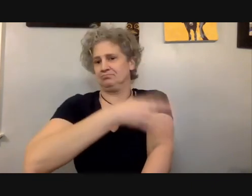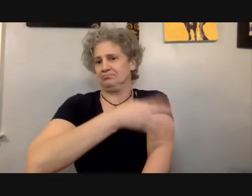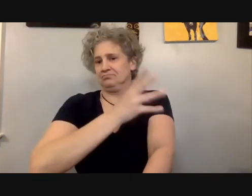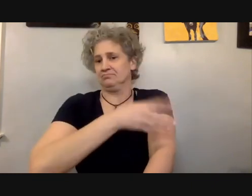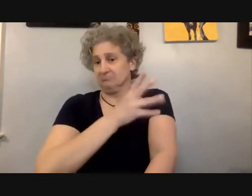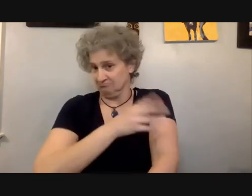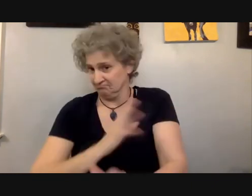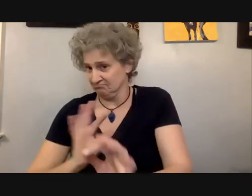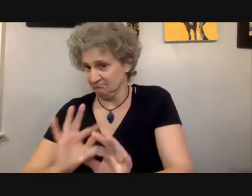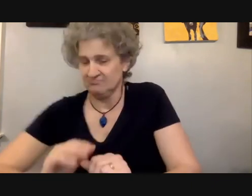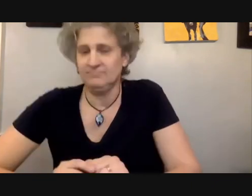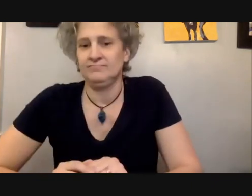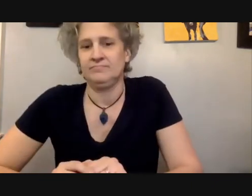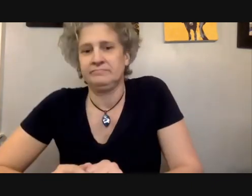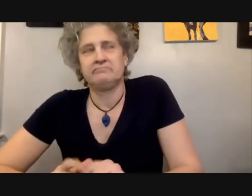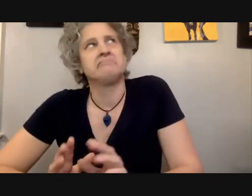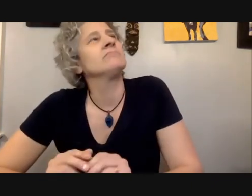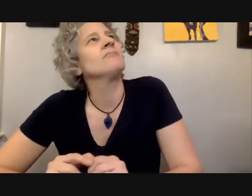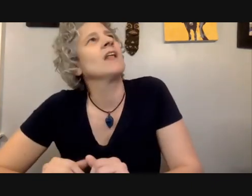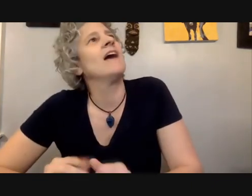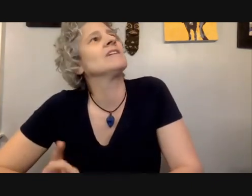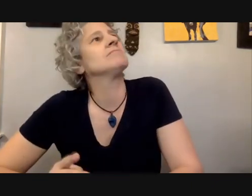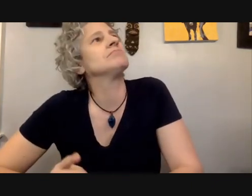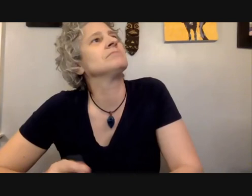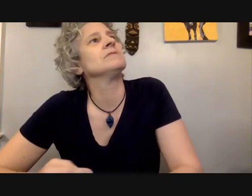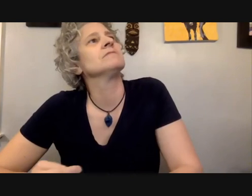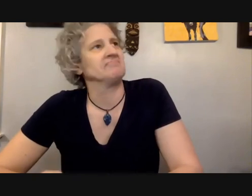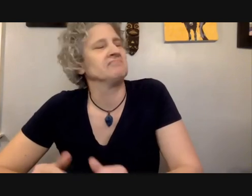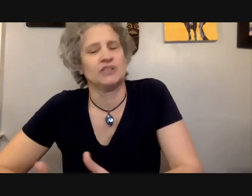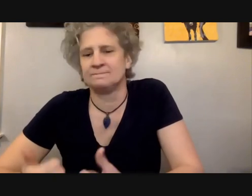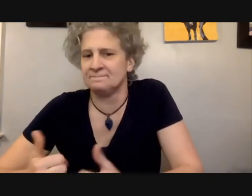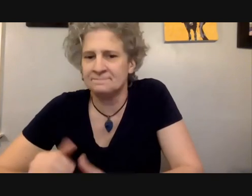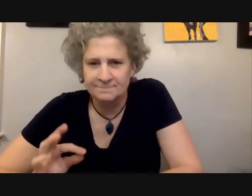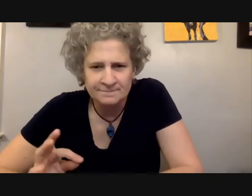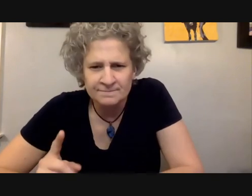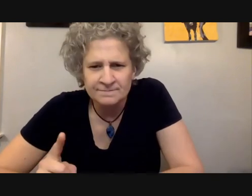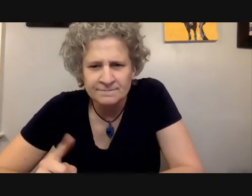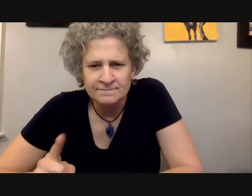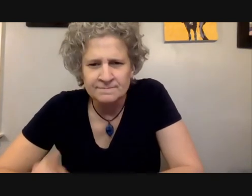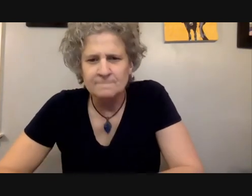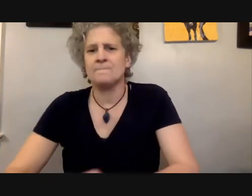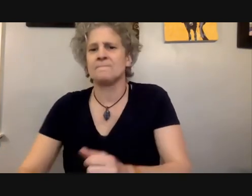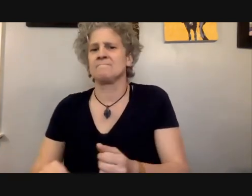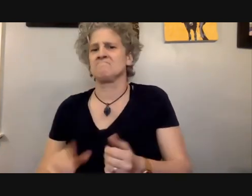So you'll have your IV, and then you'd also spell out IV and then show that IV drip.